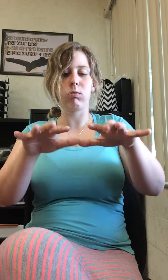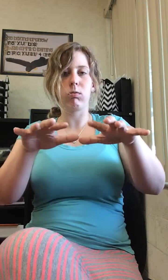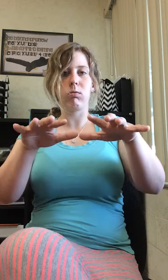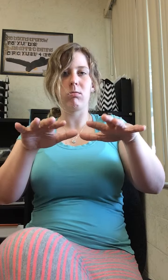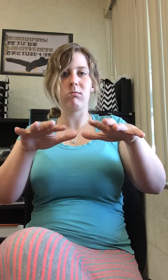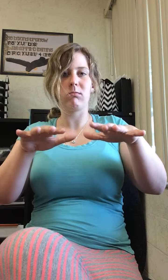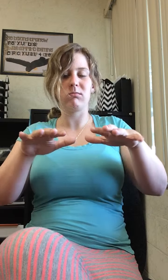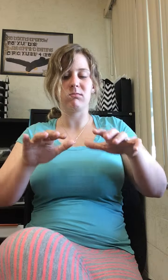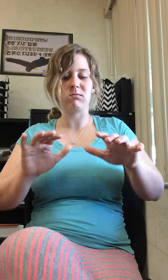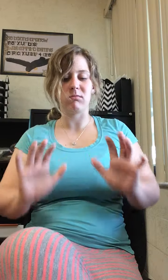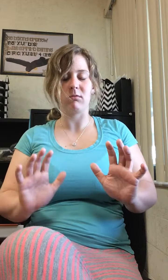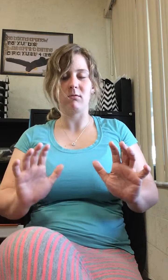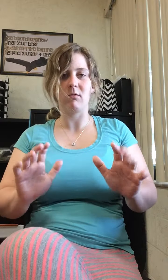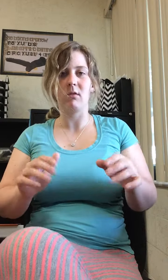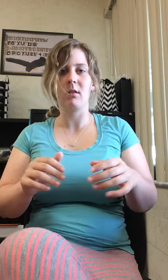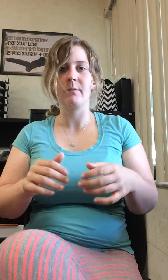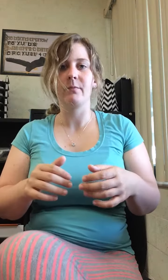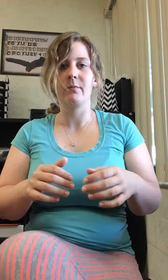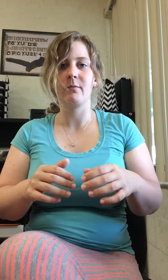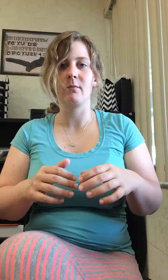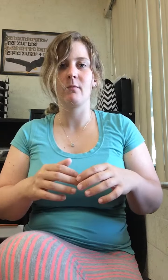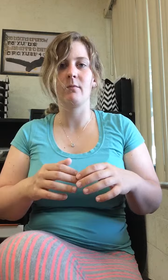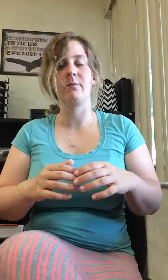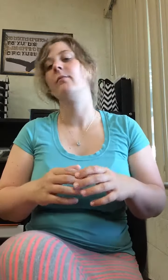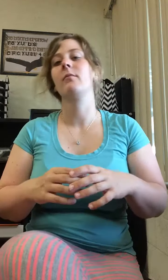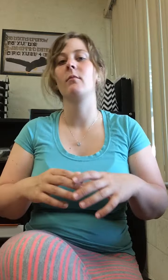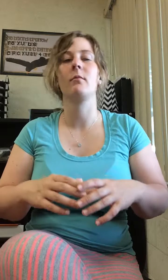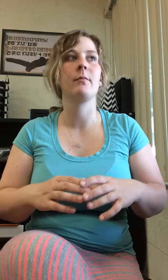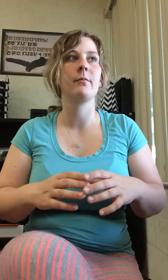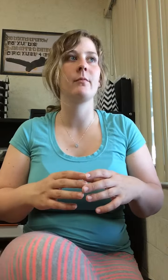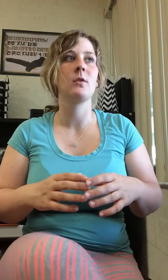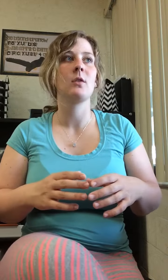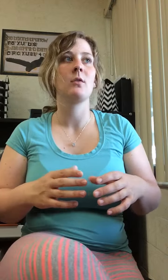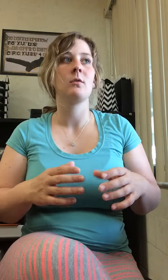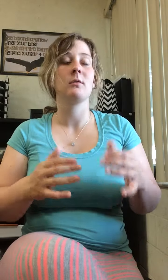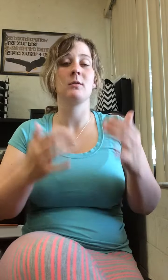about 2 tablespoons of flour. We're just going to sprinkle that in,